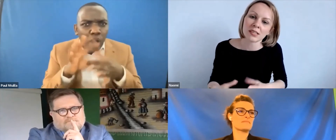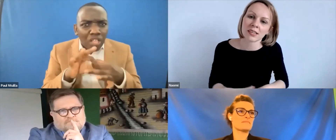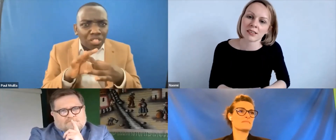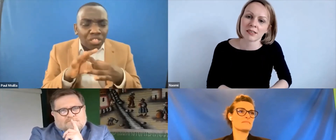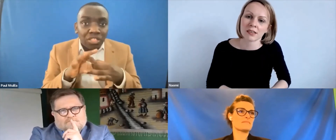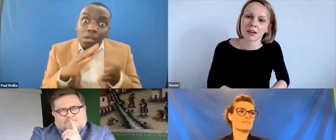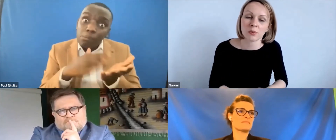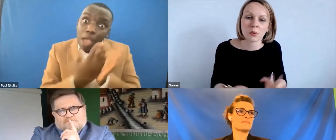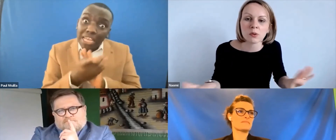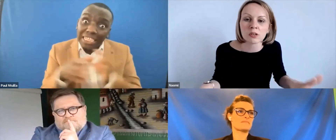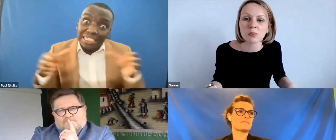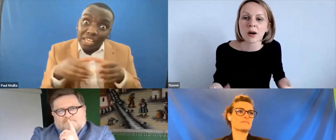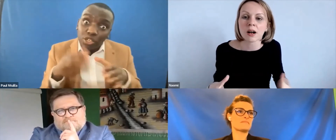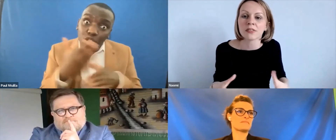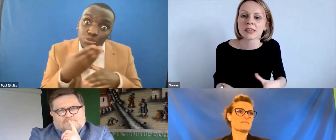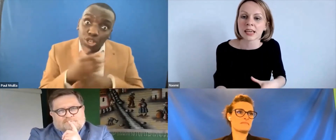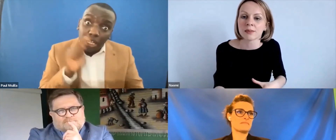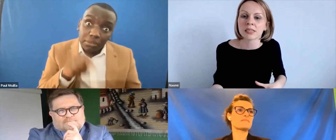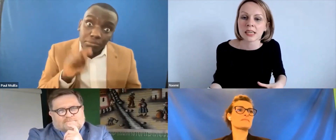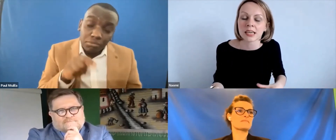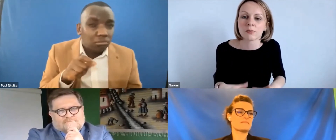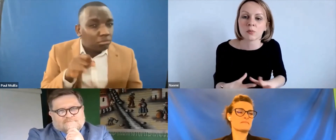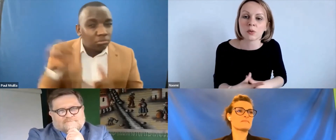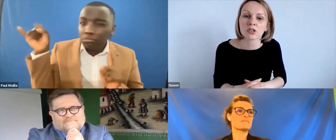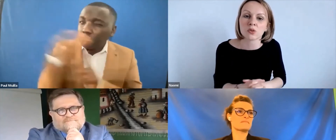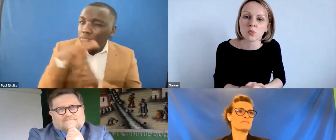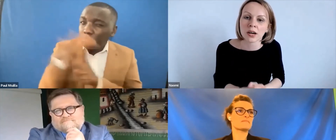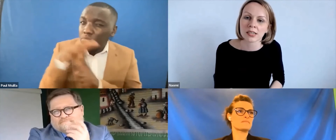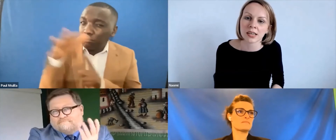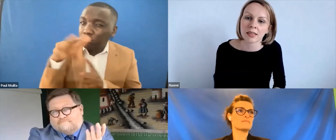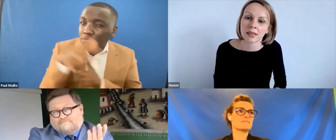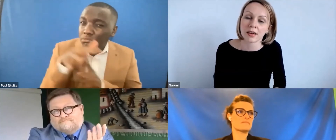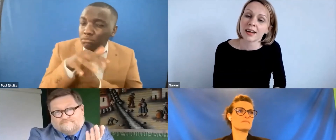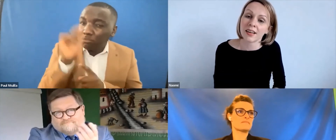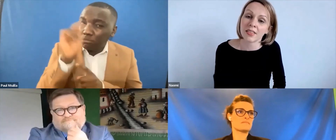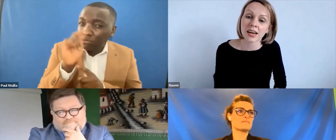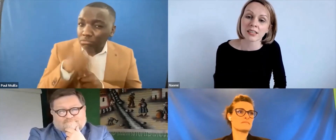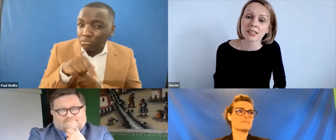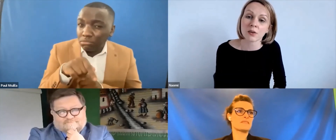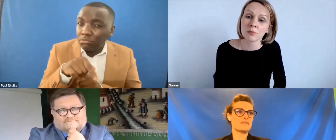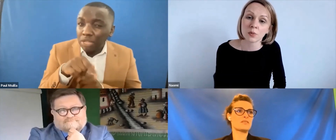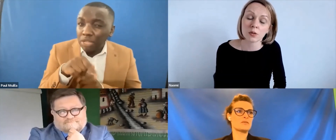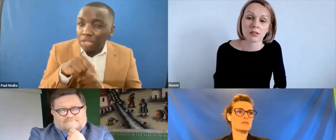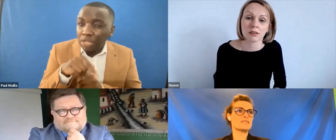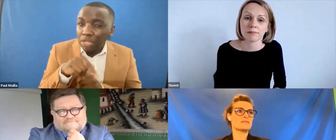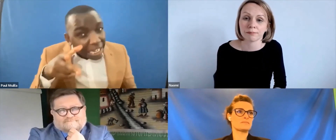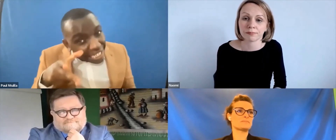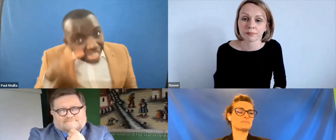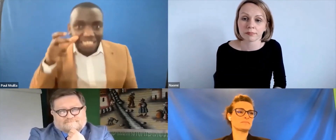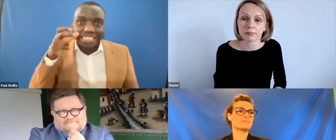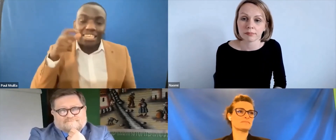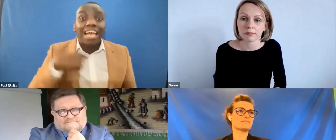these things under the carpet. We want to be part of the same team, and we want to work together. And that is so important.